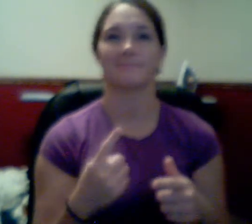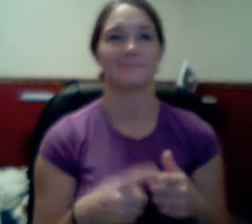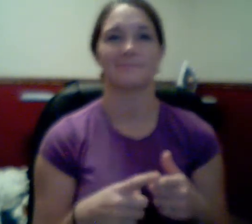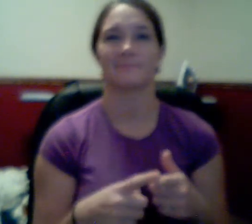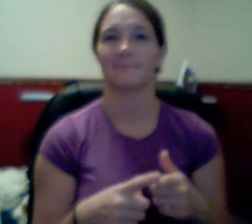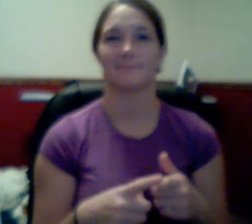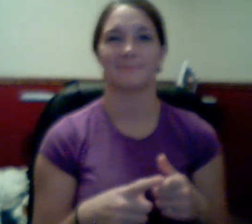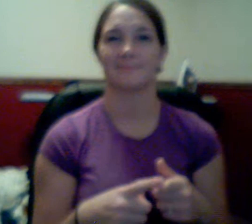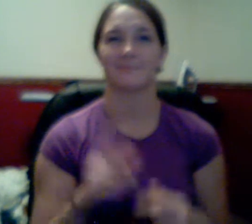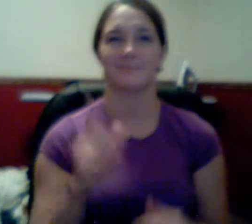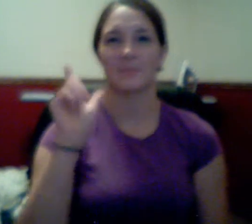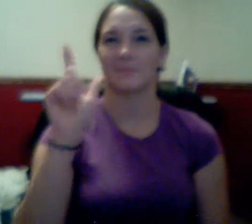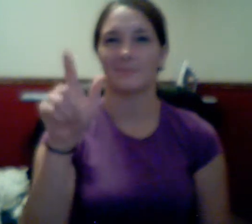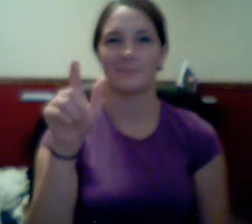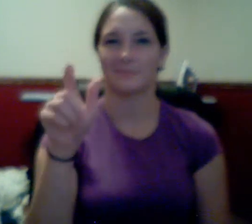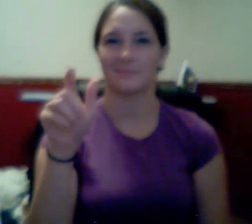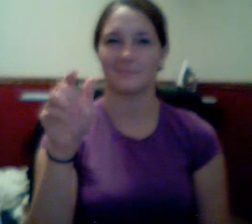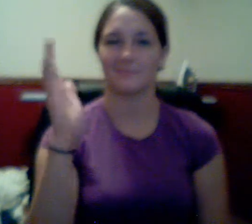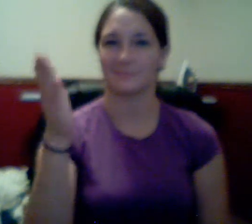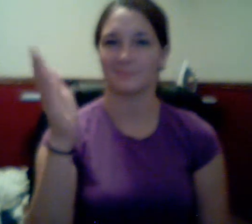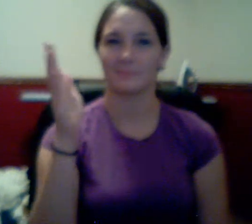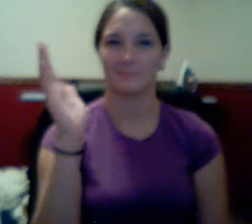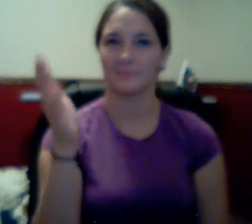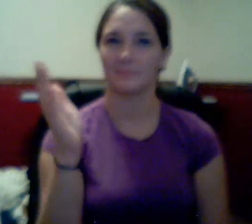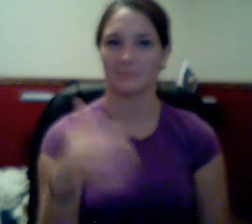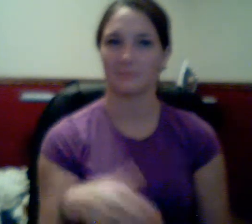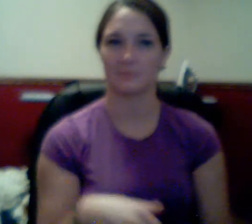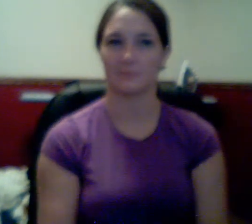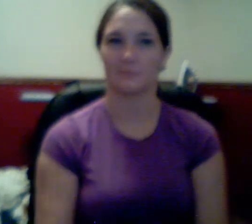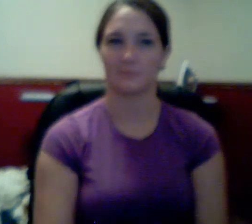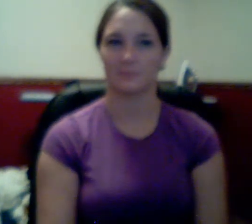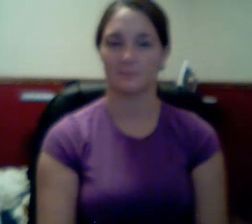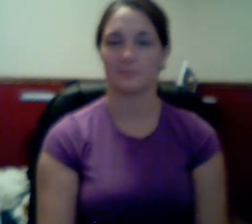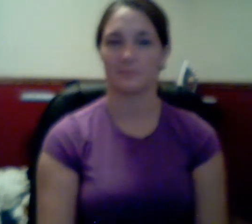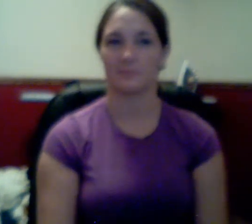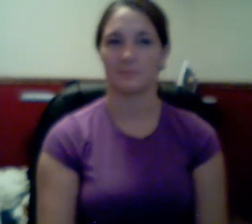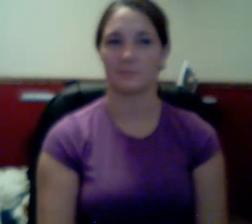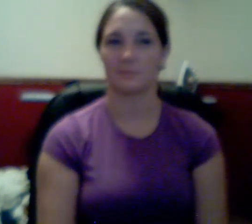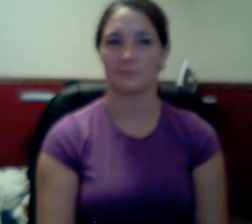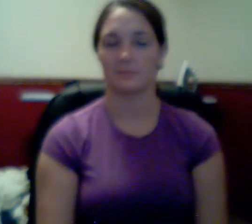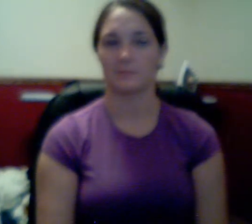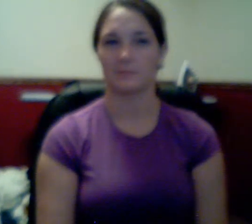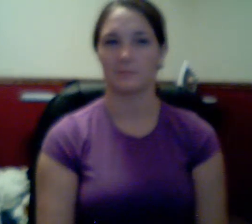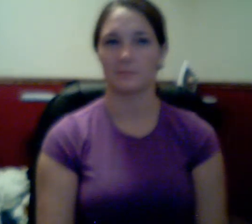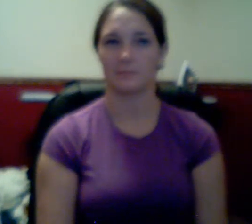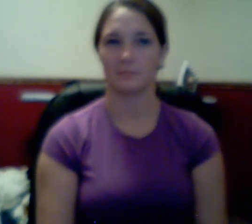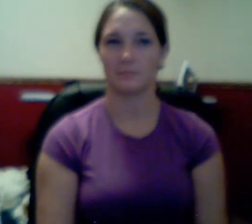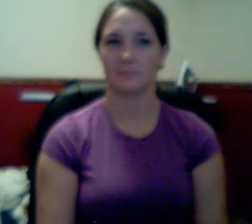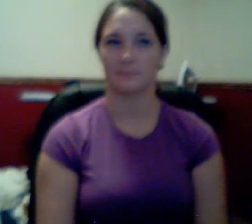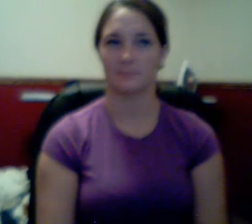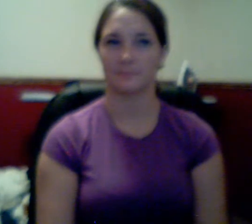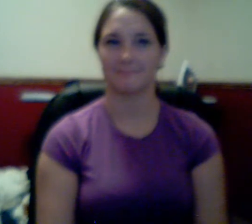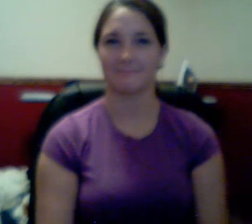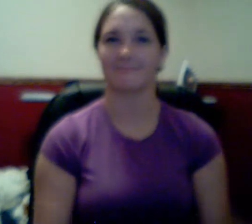have, great. You get a good idea of where this is located. Well, if you punch this on your calculator, you're going to get